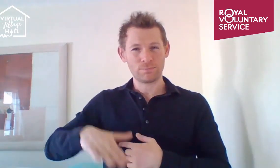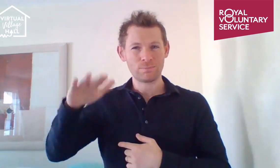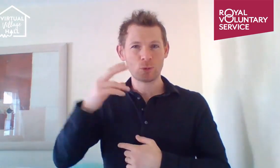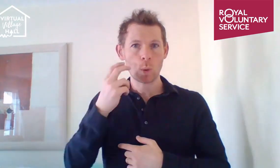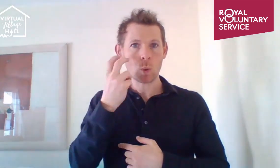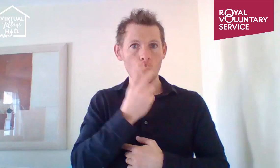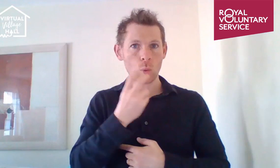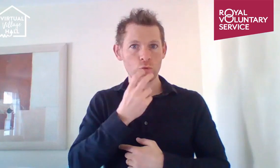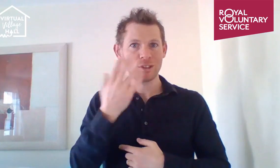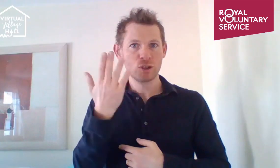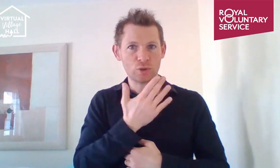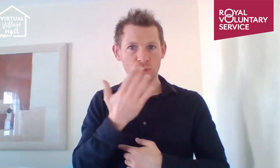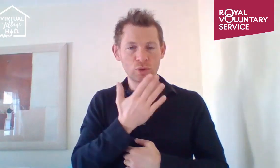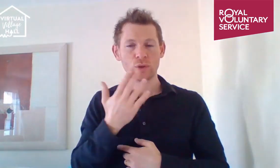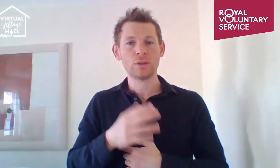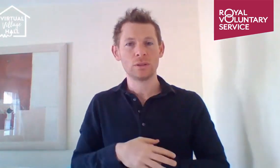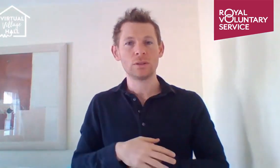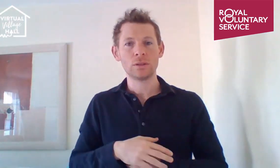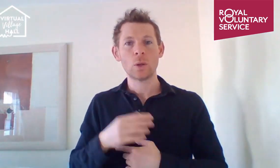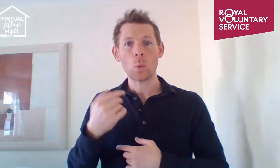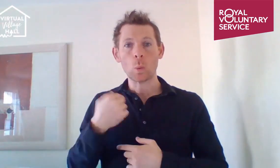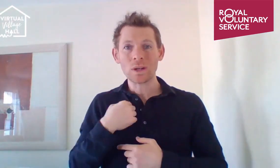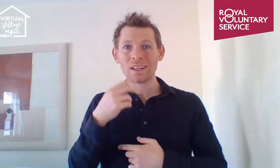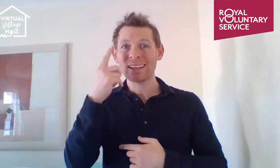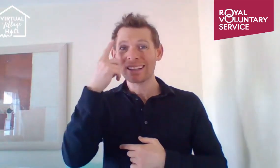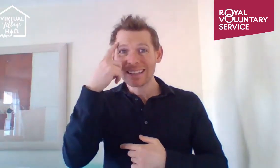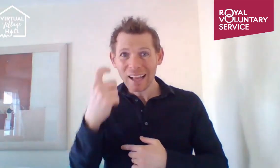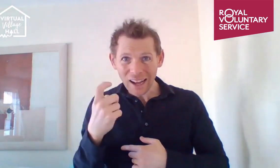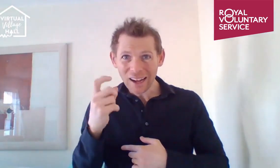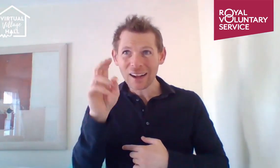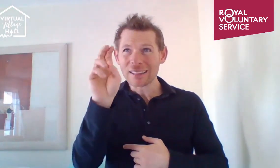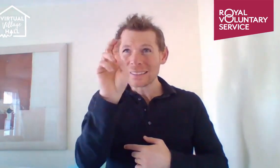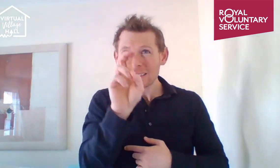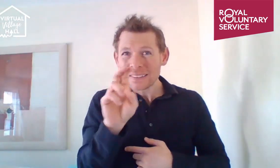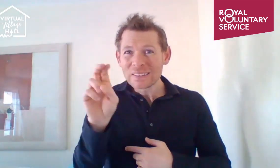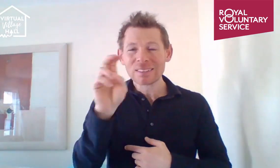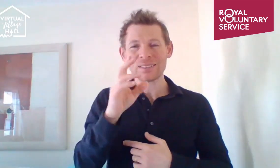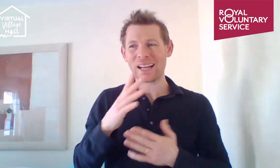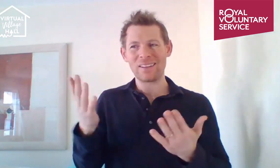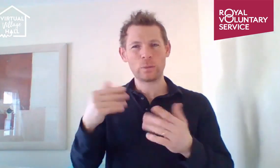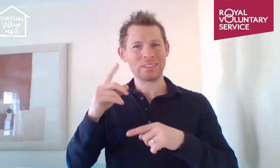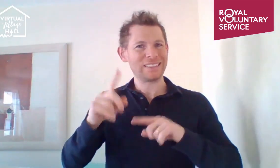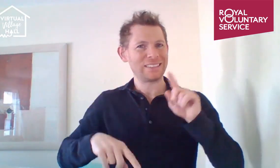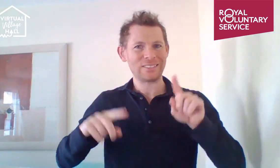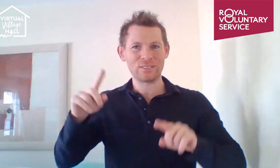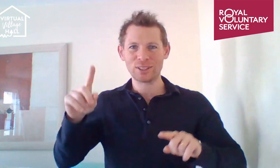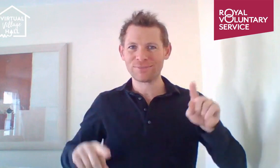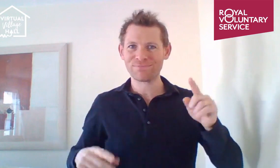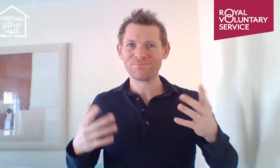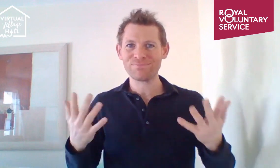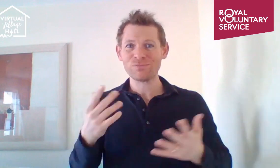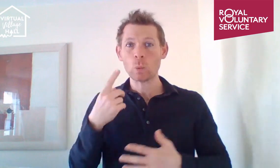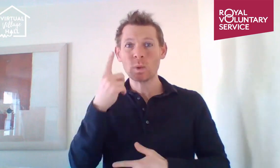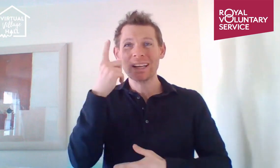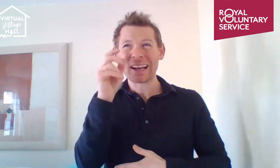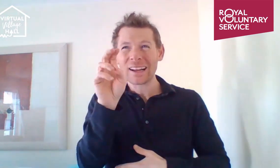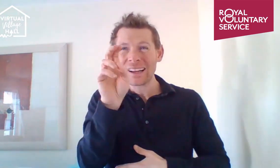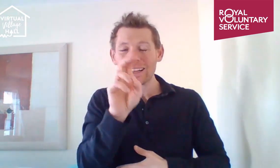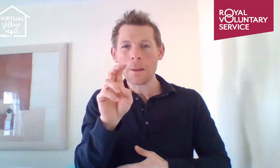Most deaf people have, went to oral schools and they've had the oralist education approach and they've relied, mainly on